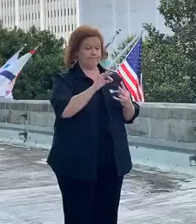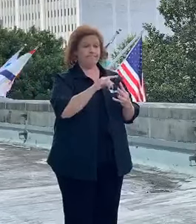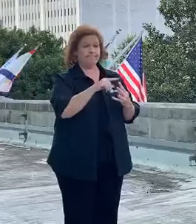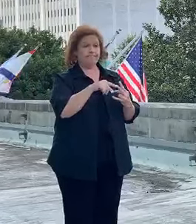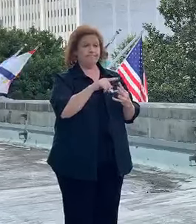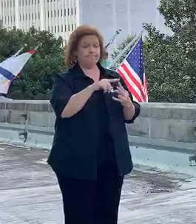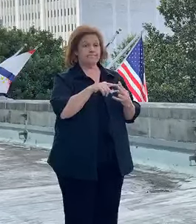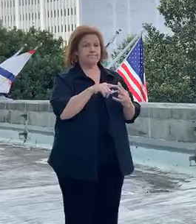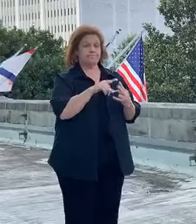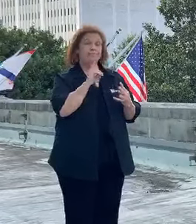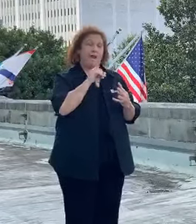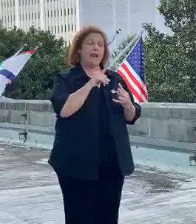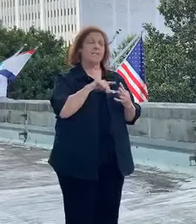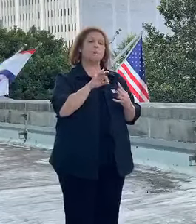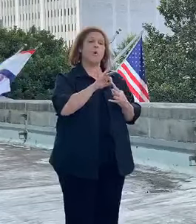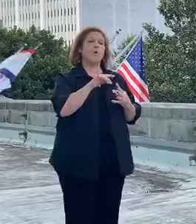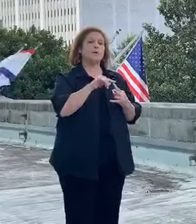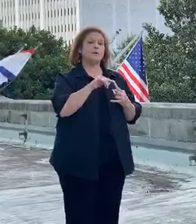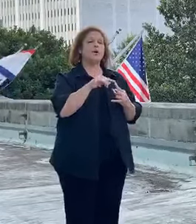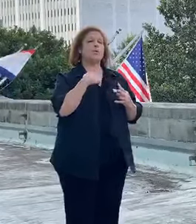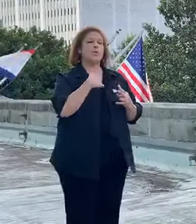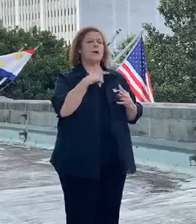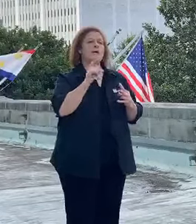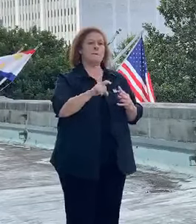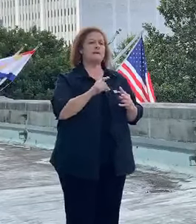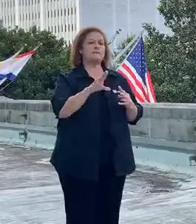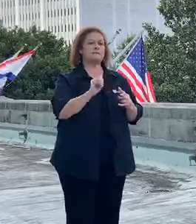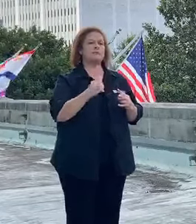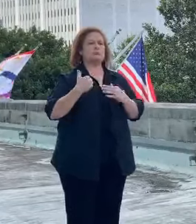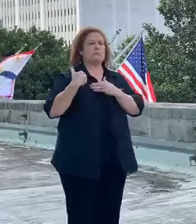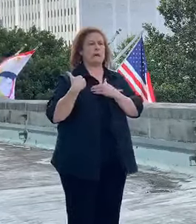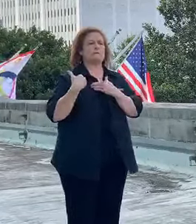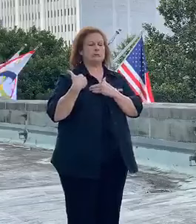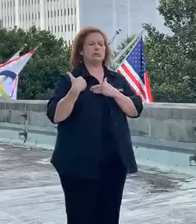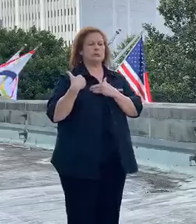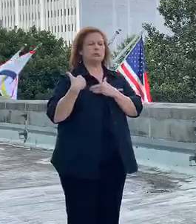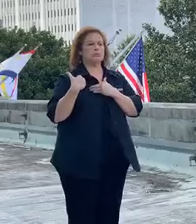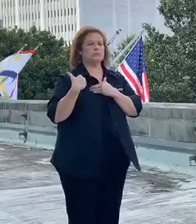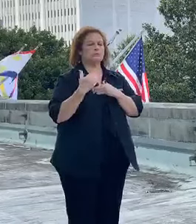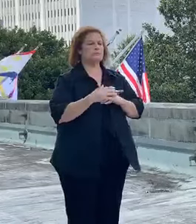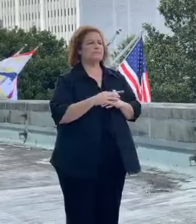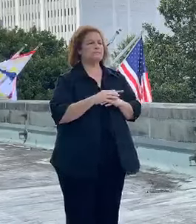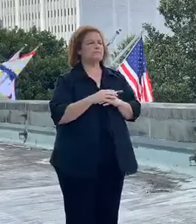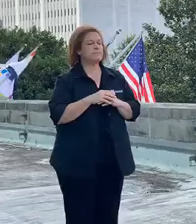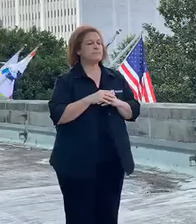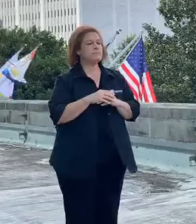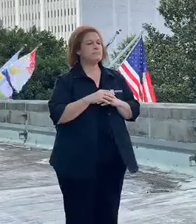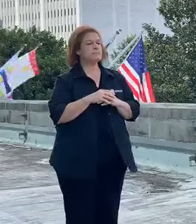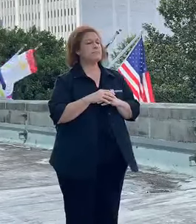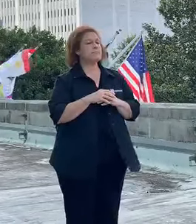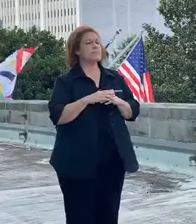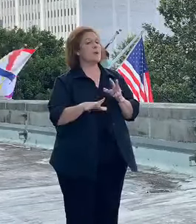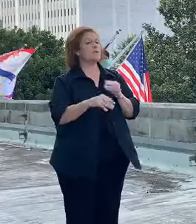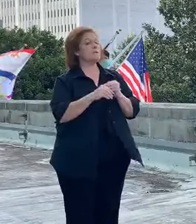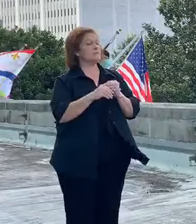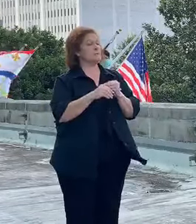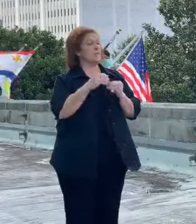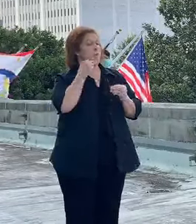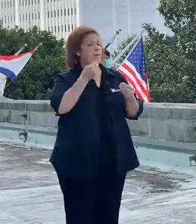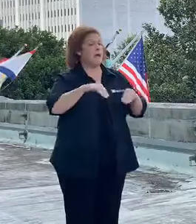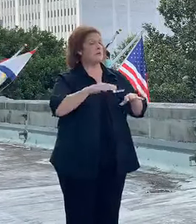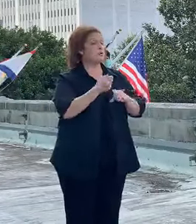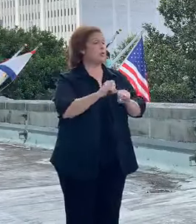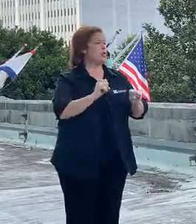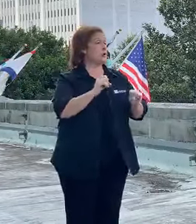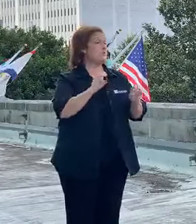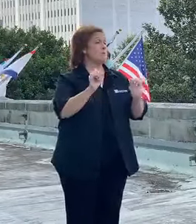only option really, is we need to move forward being responsible. In addition, I just want to say that the Office of Homeland Security and